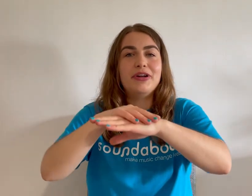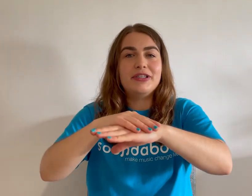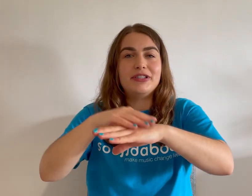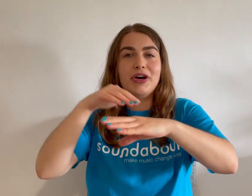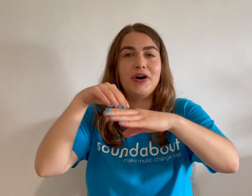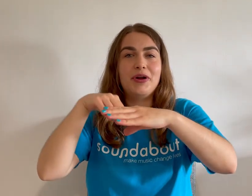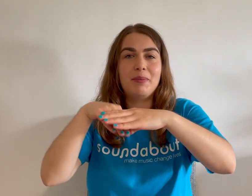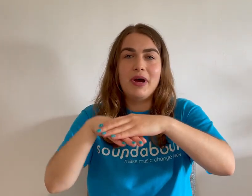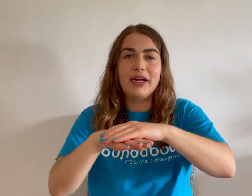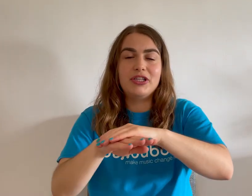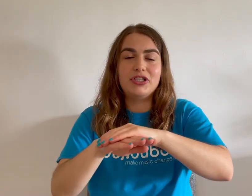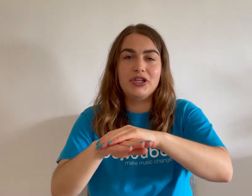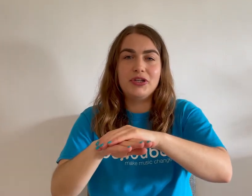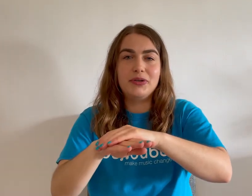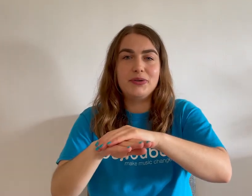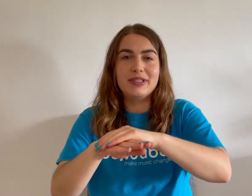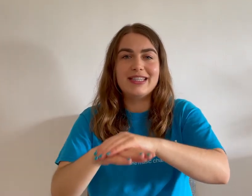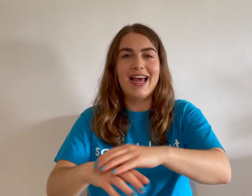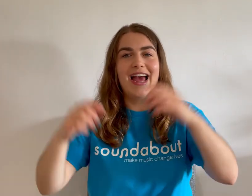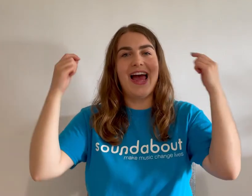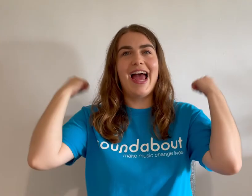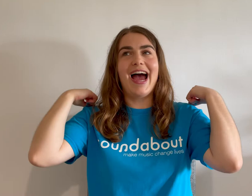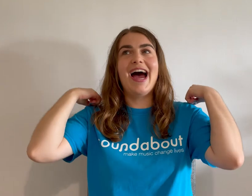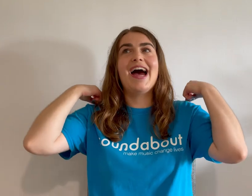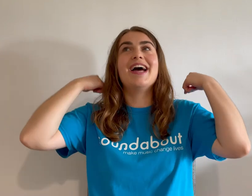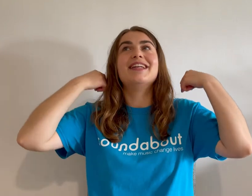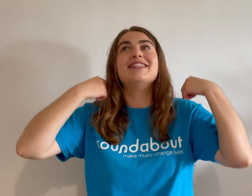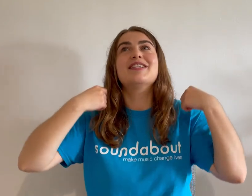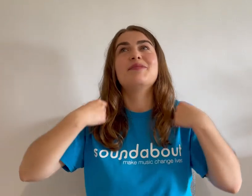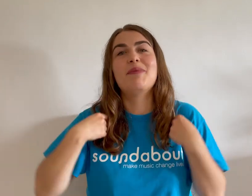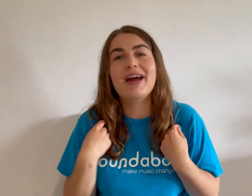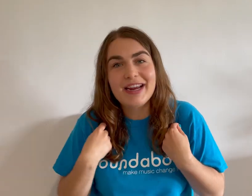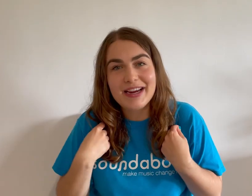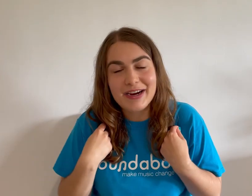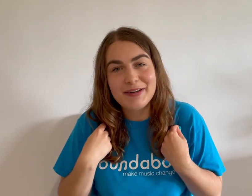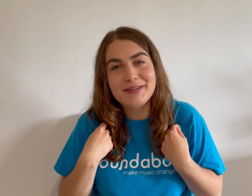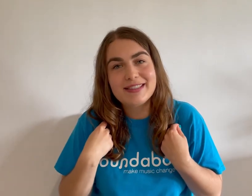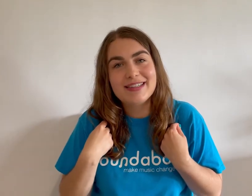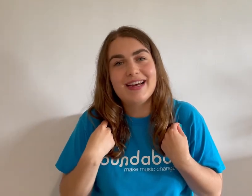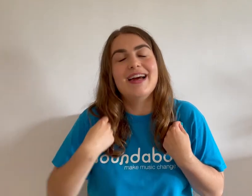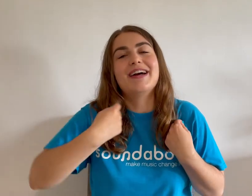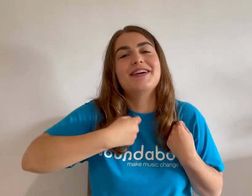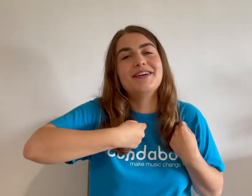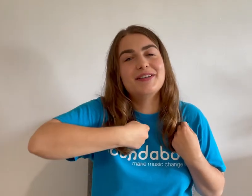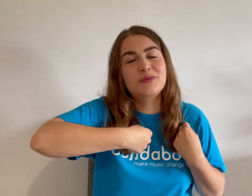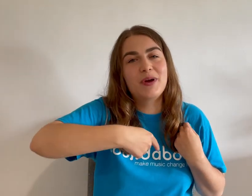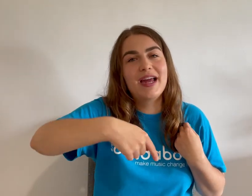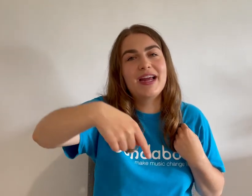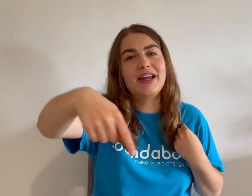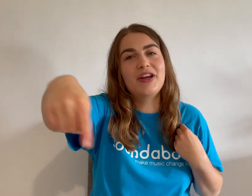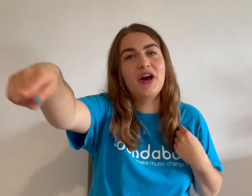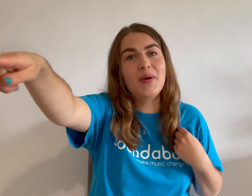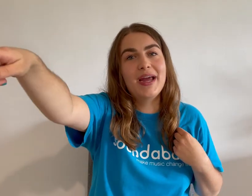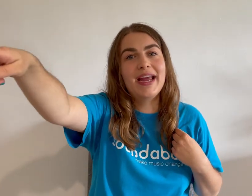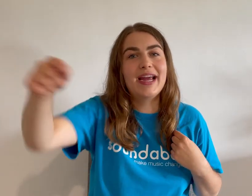put on my shoes and my coat, 'cause we're going